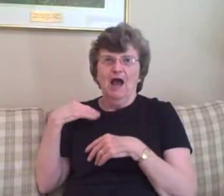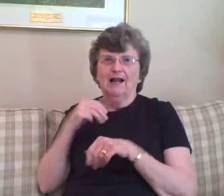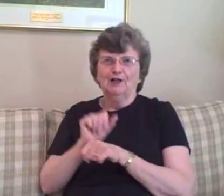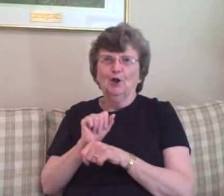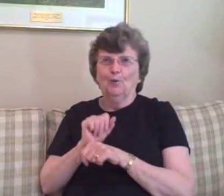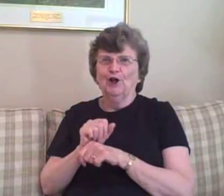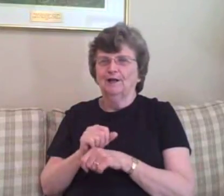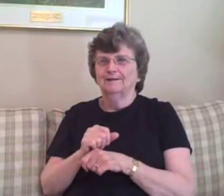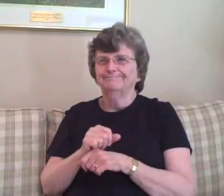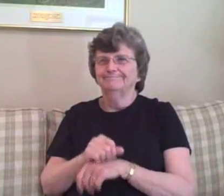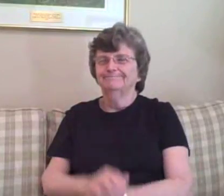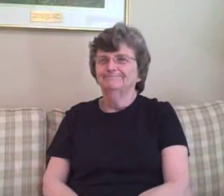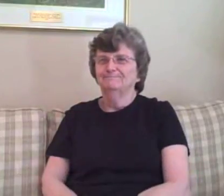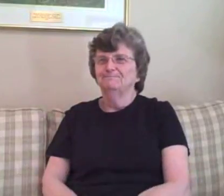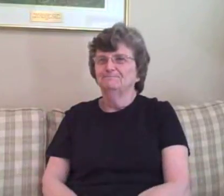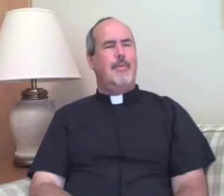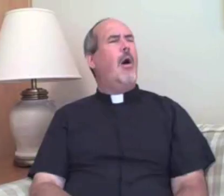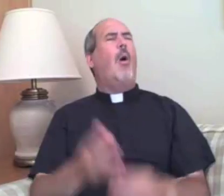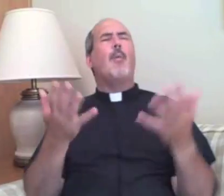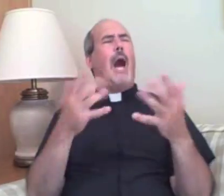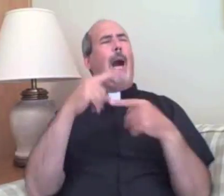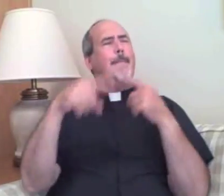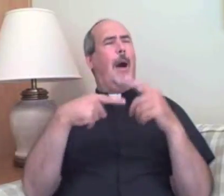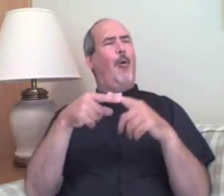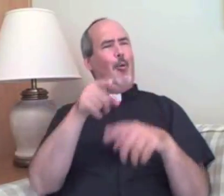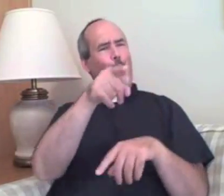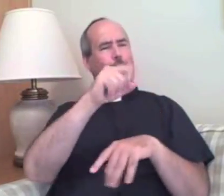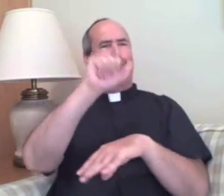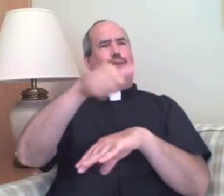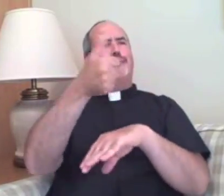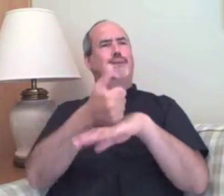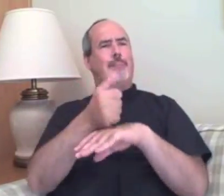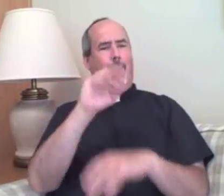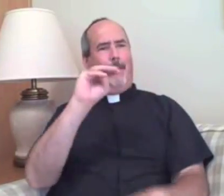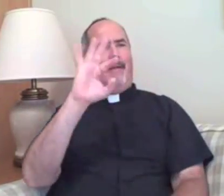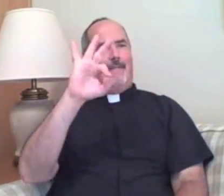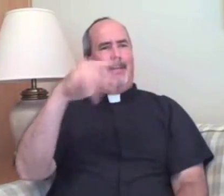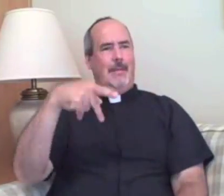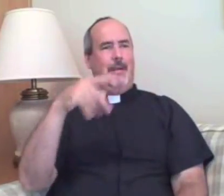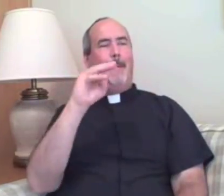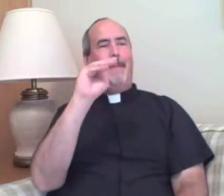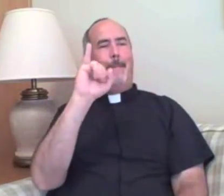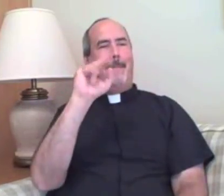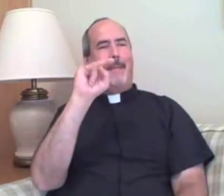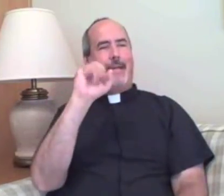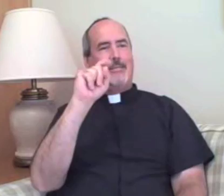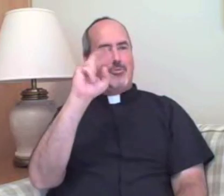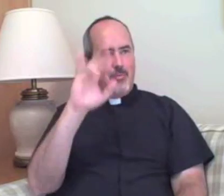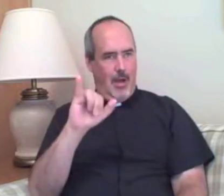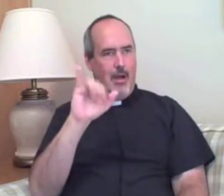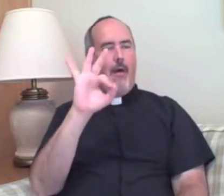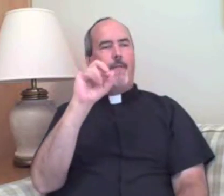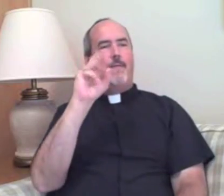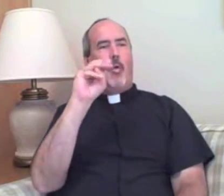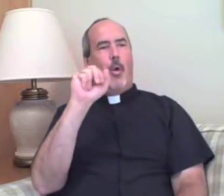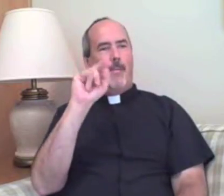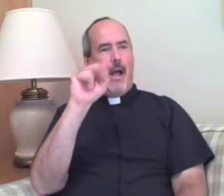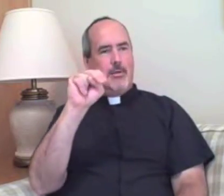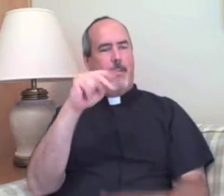and so I've been doing volunteer work ever since. What about you setting up the MFP, the Ministry